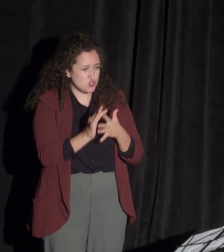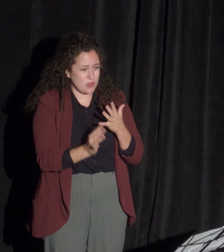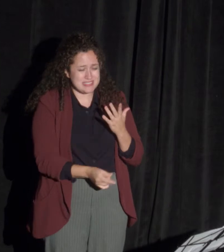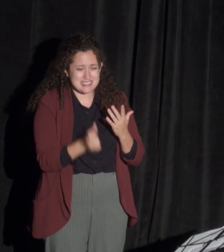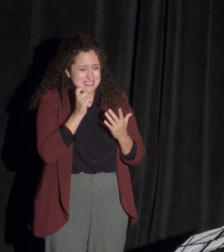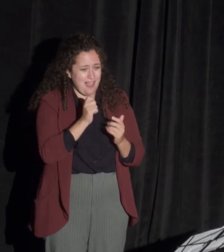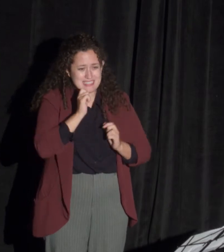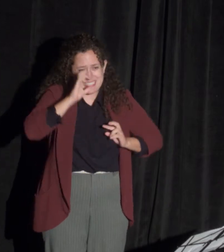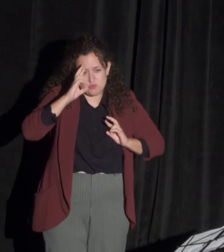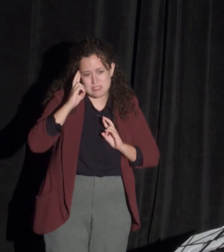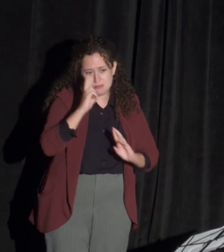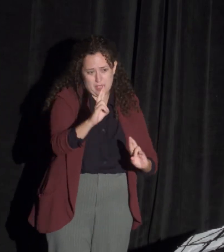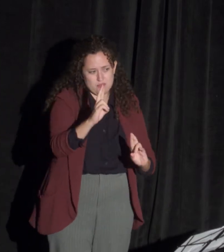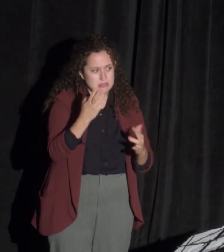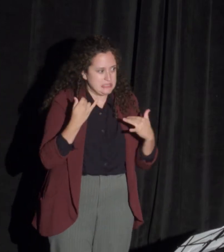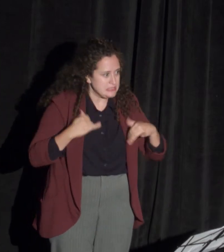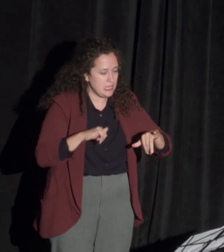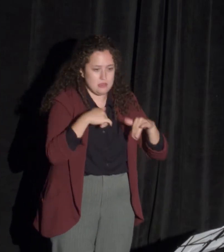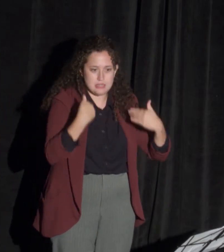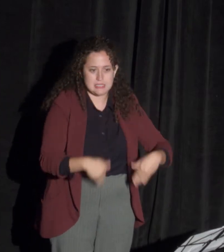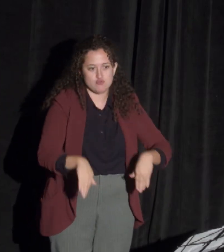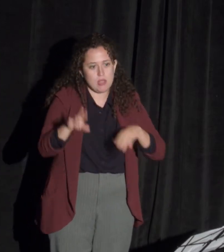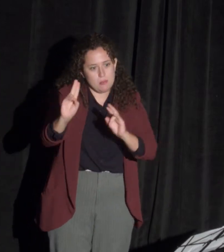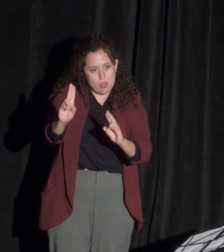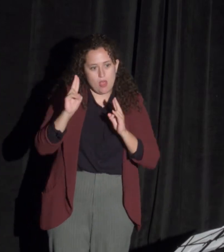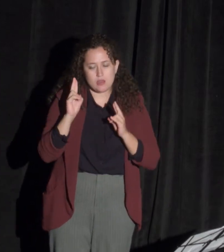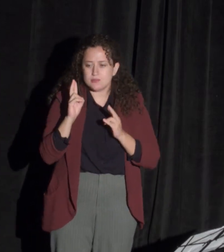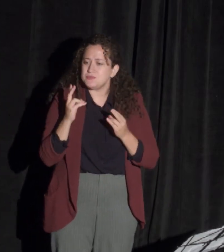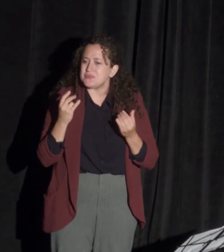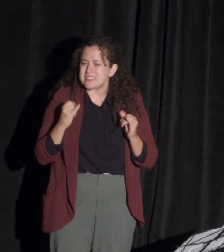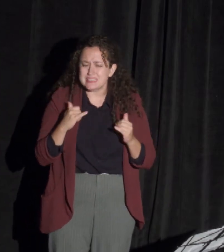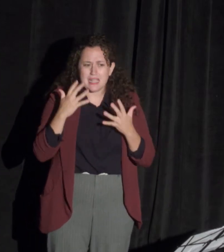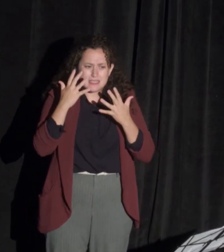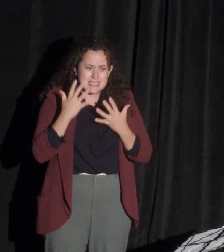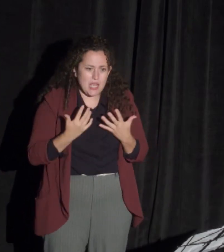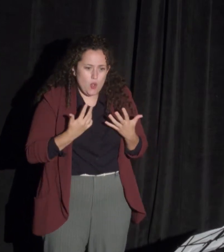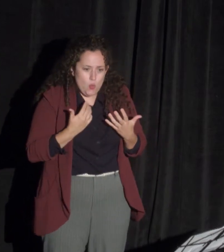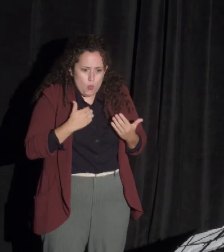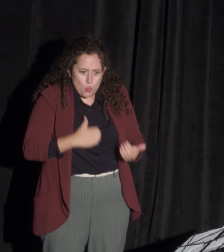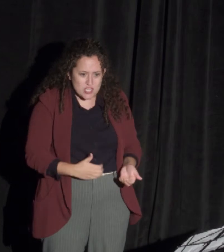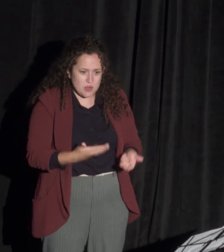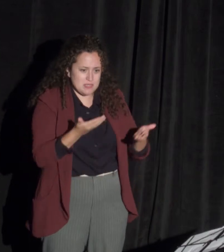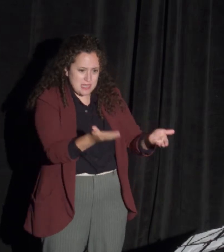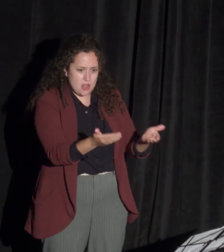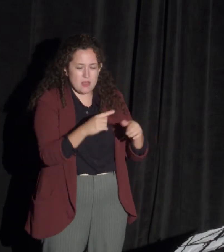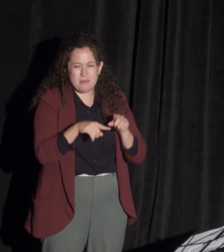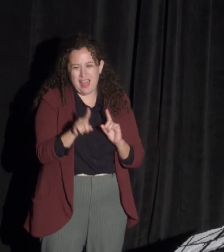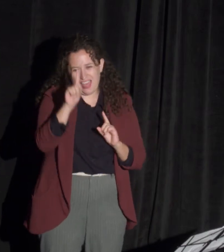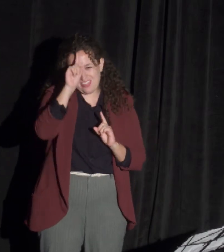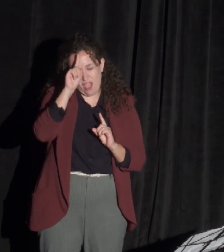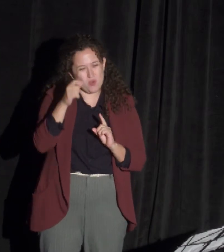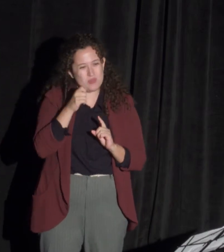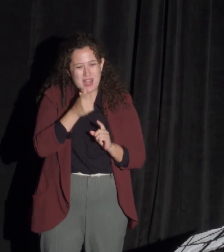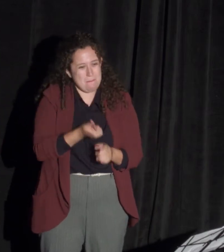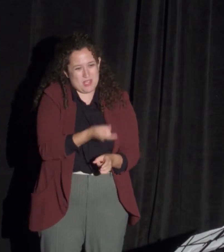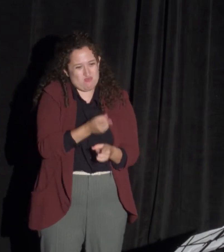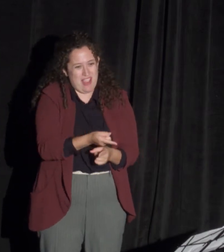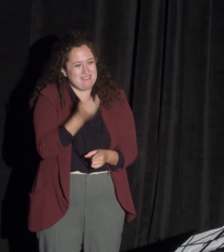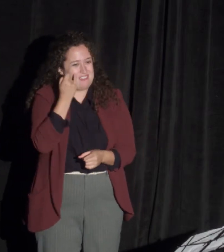incredible honor. But much as it saddens me not to be there, I thought it would be dishonest to get on stage and smile at you and look like